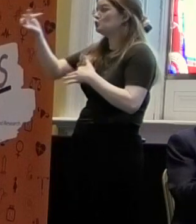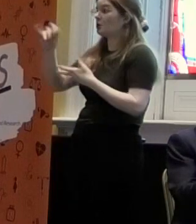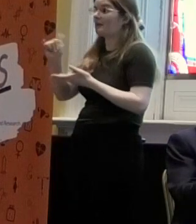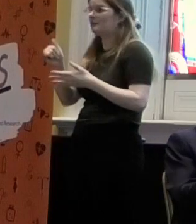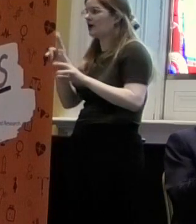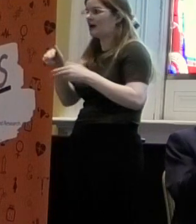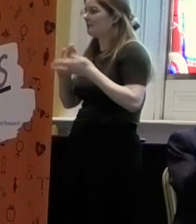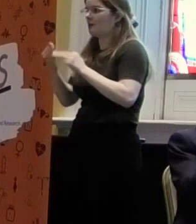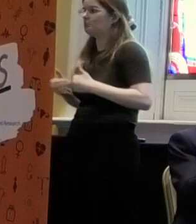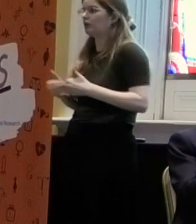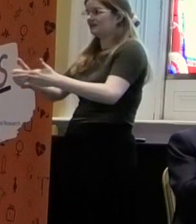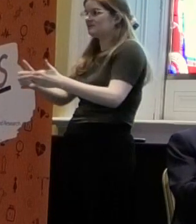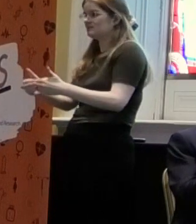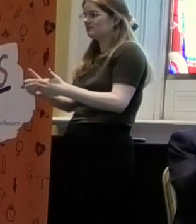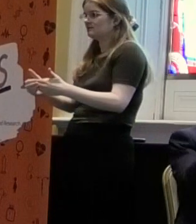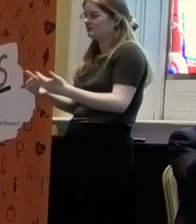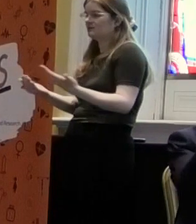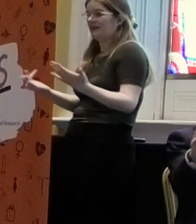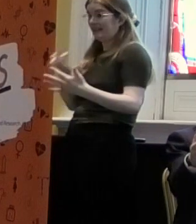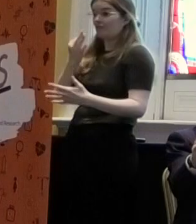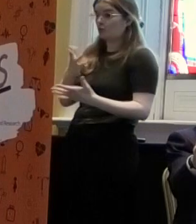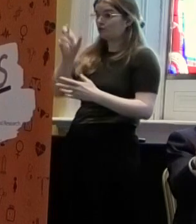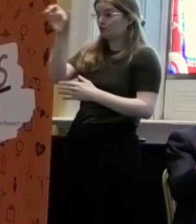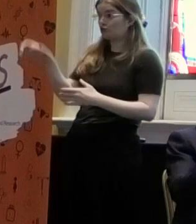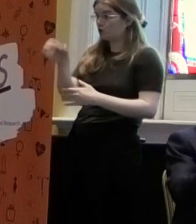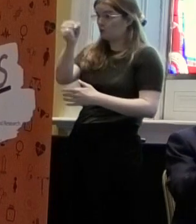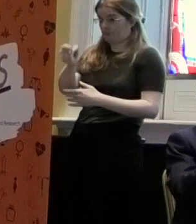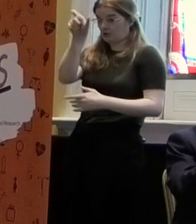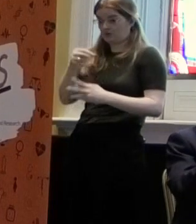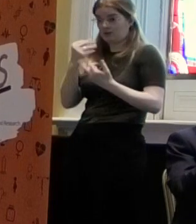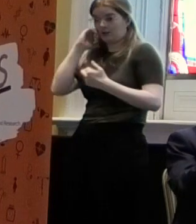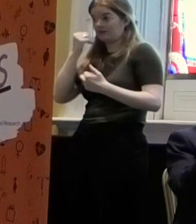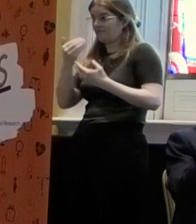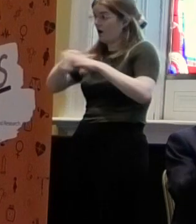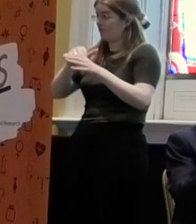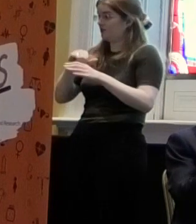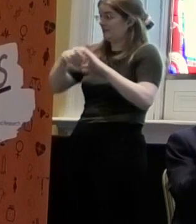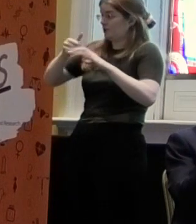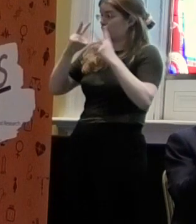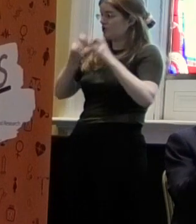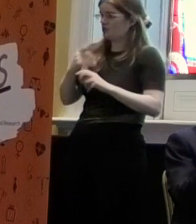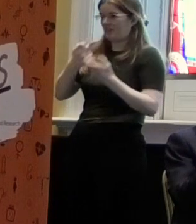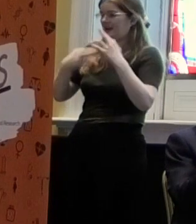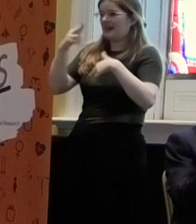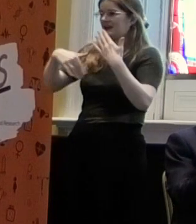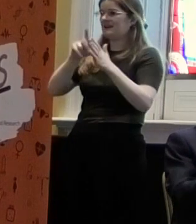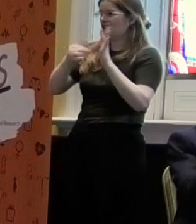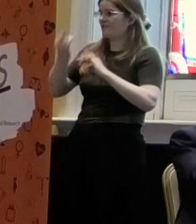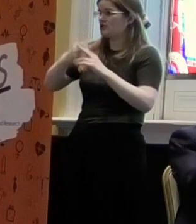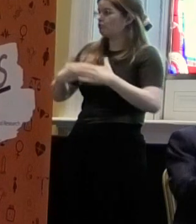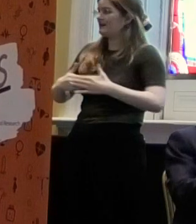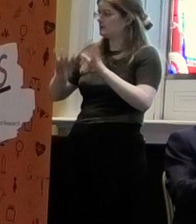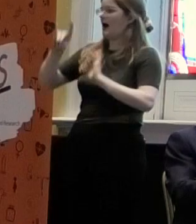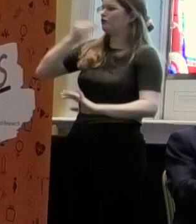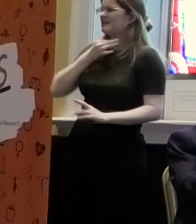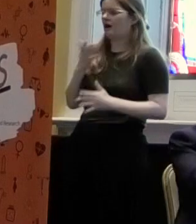what if we recruited that patient to study drug X and then she suddenly is found to be pregnant? So let's